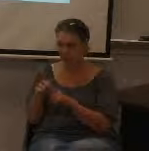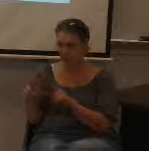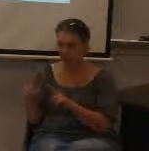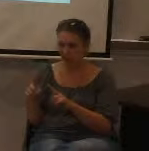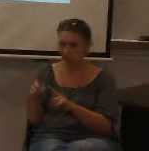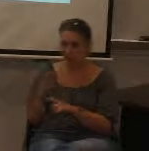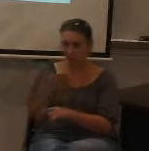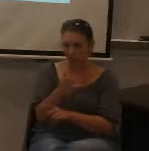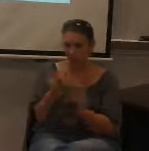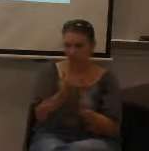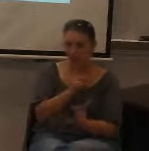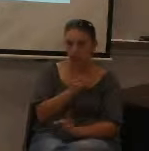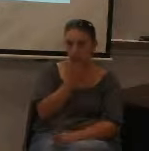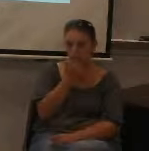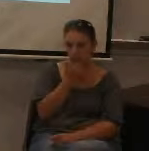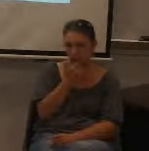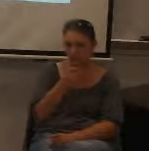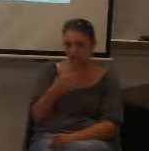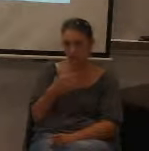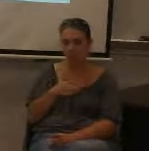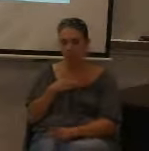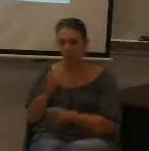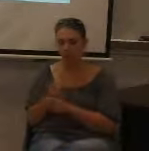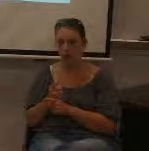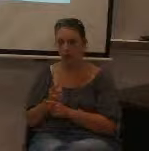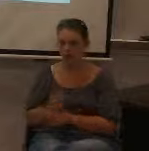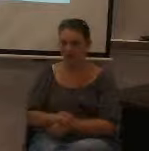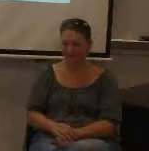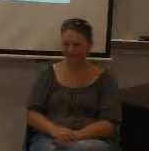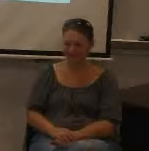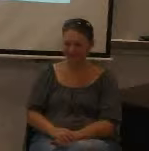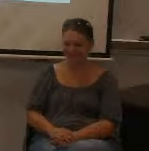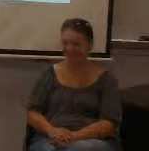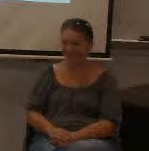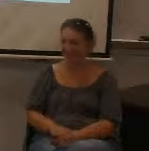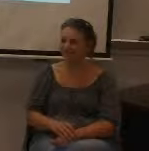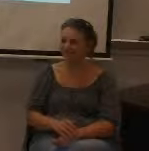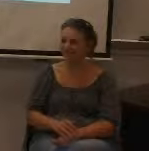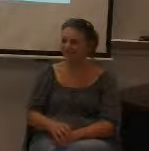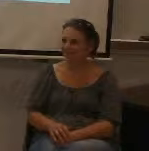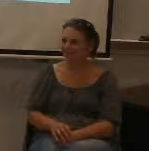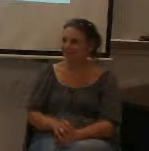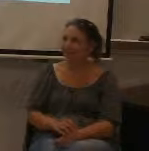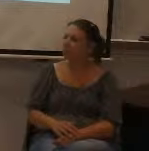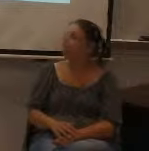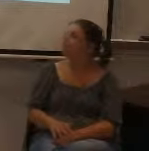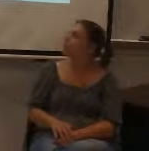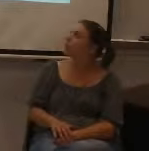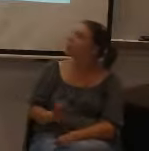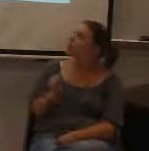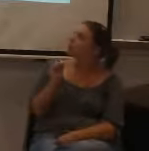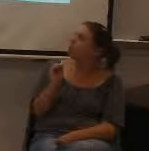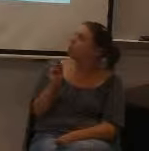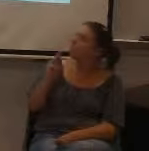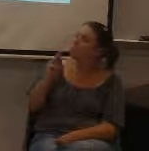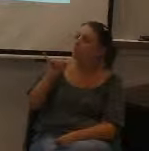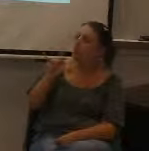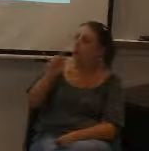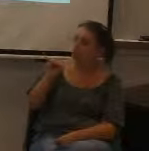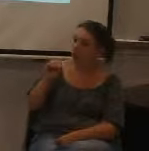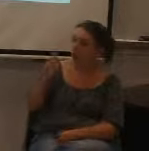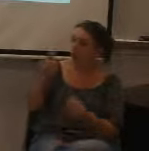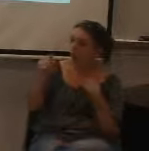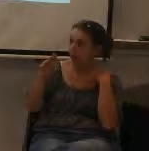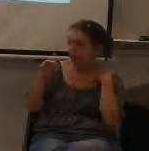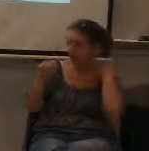wrong. If you follow SI units, that is. Just to be clear what we're talking about. So basically microhabitat,